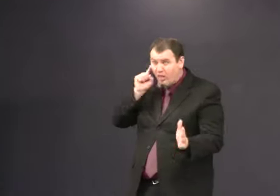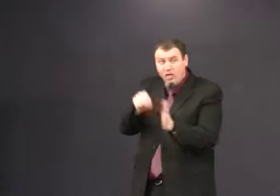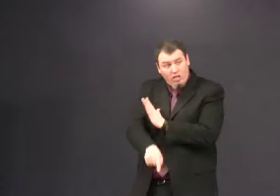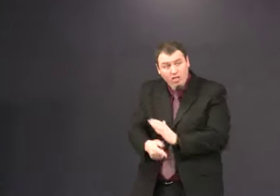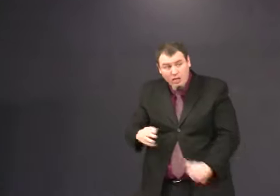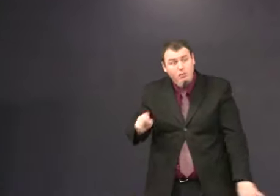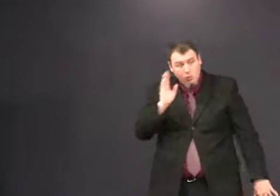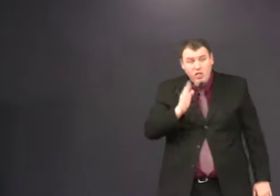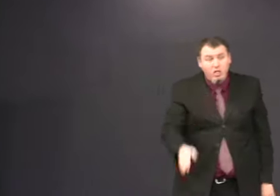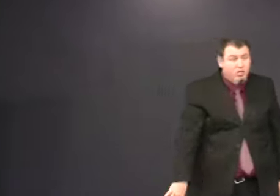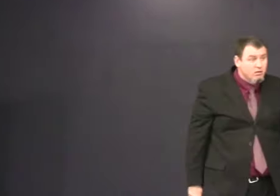that, he probably...